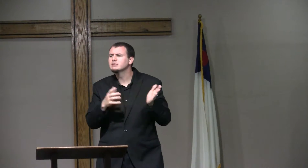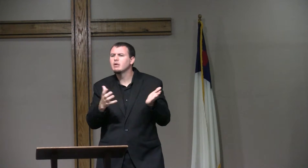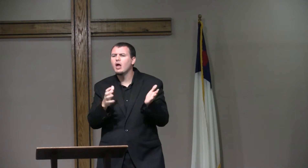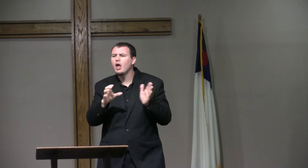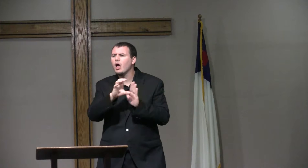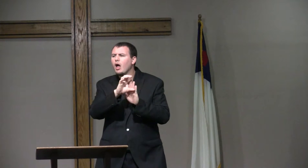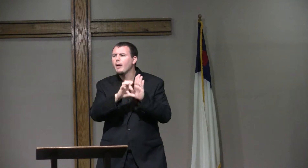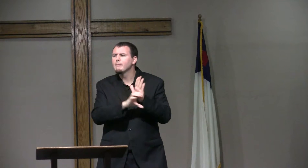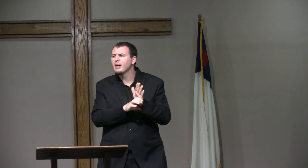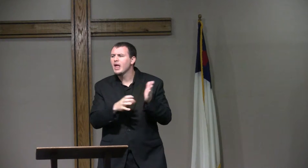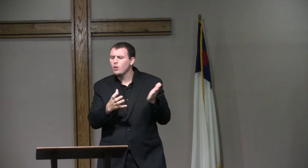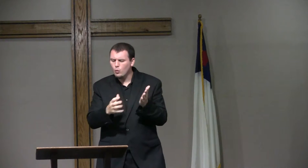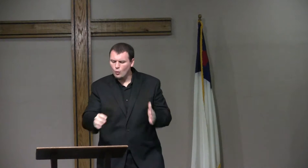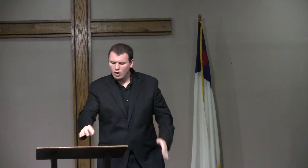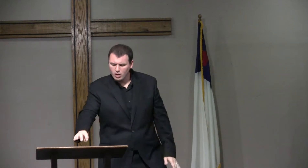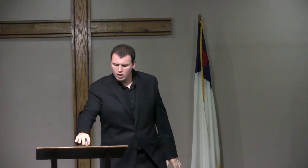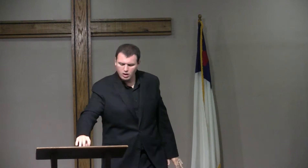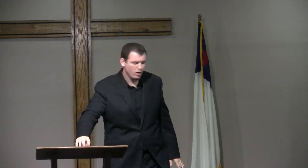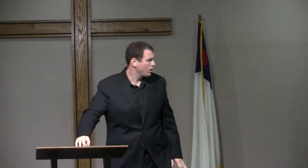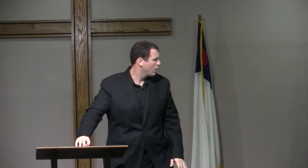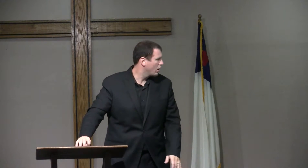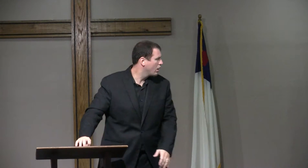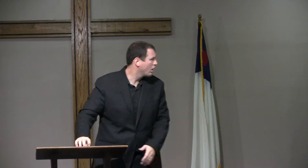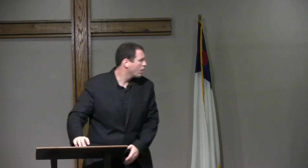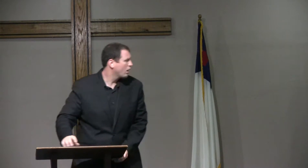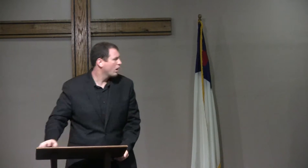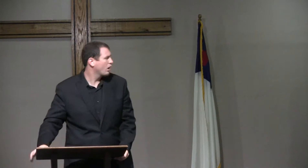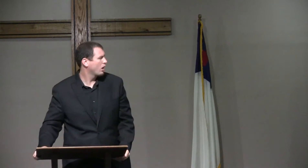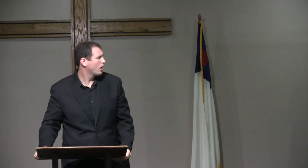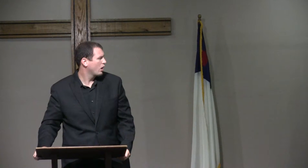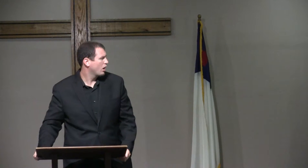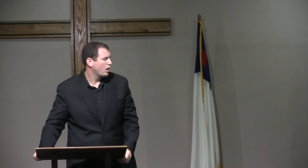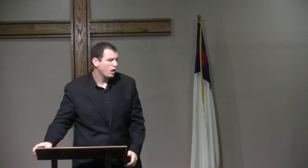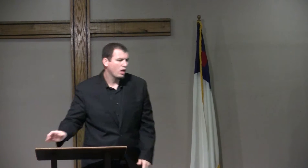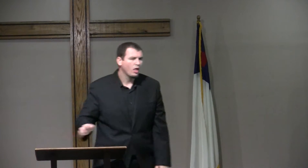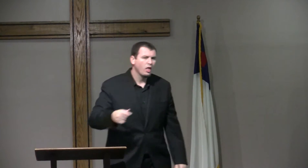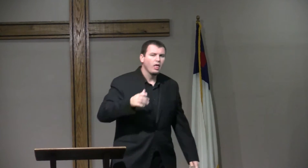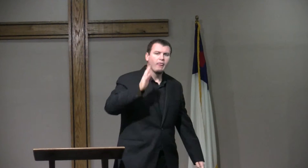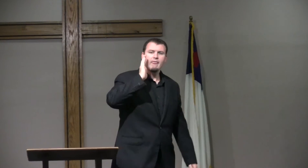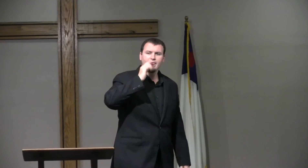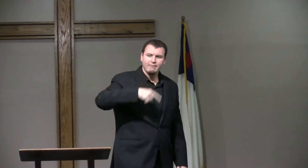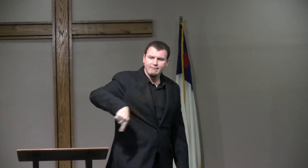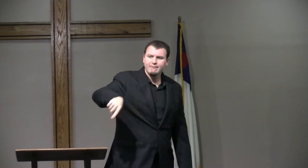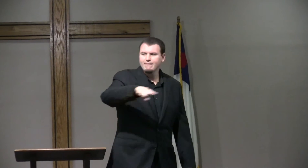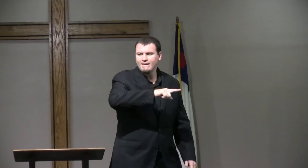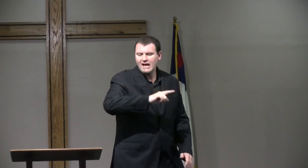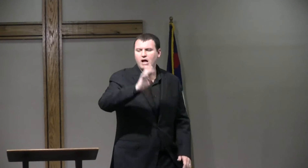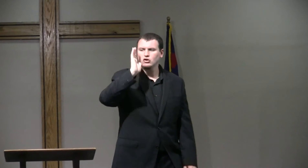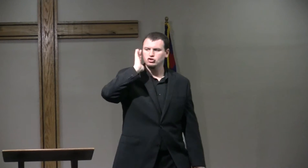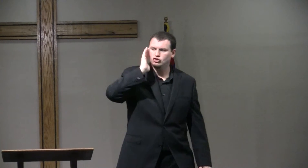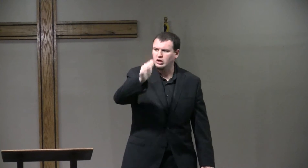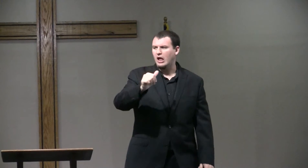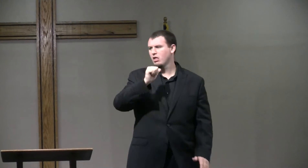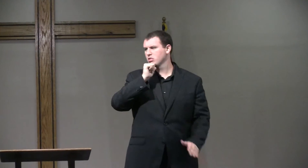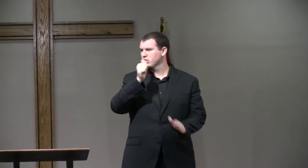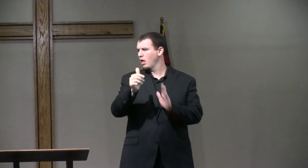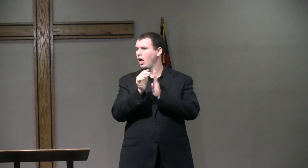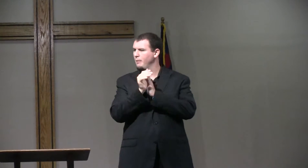So Jesus says, back in old time, and in the Old Testament, in the Ten Commandments,